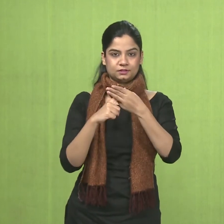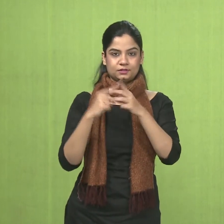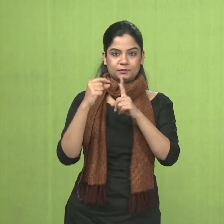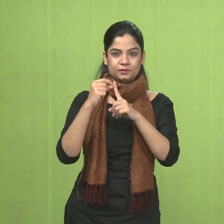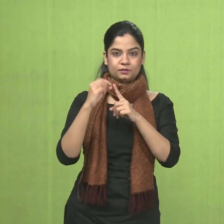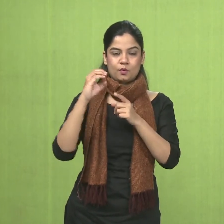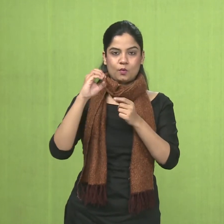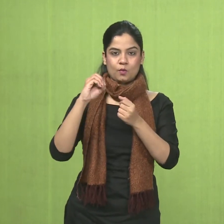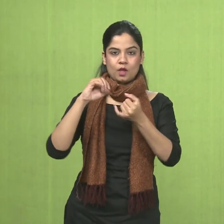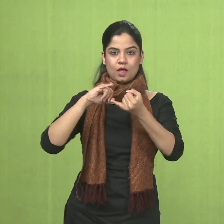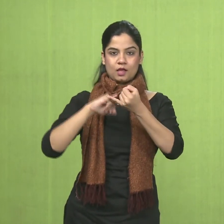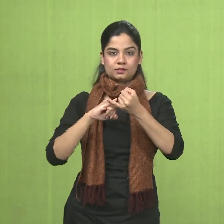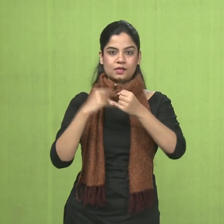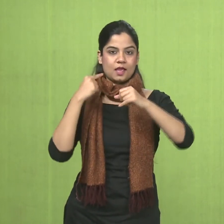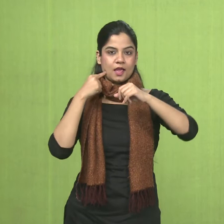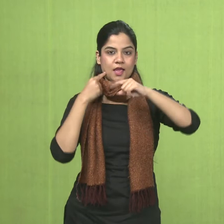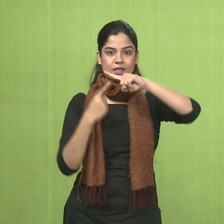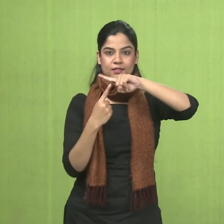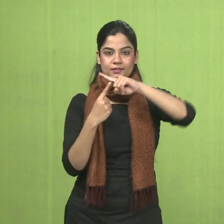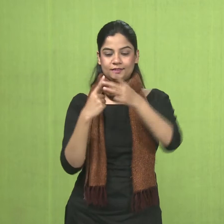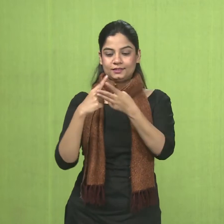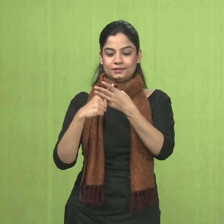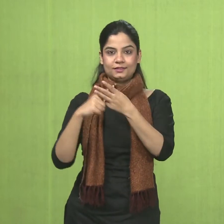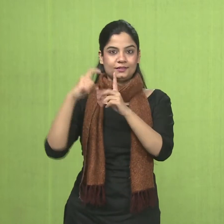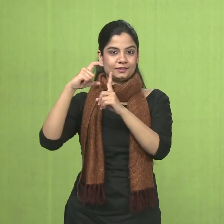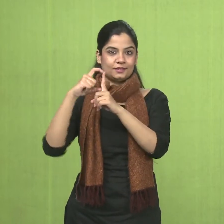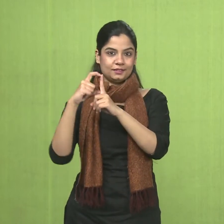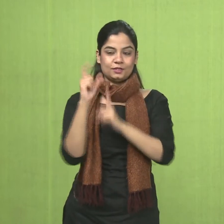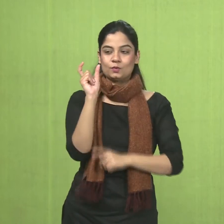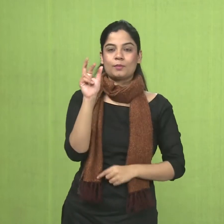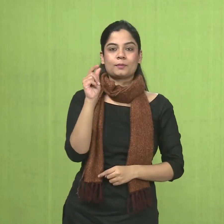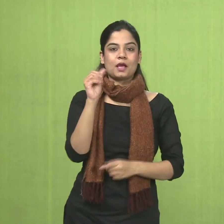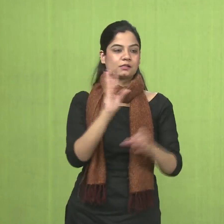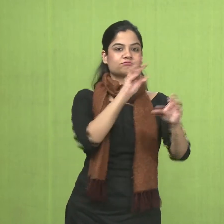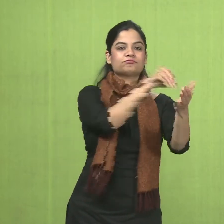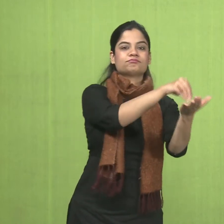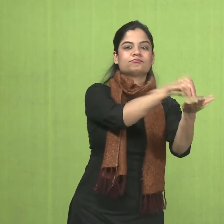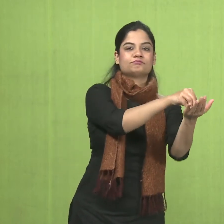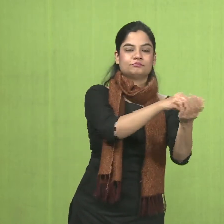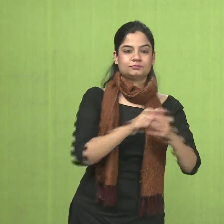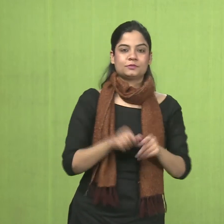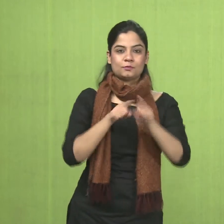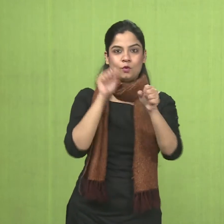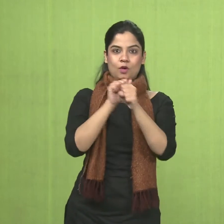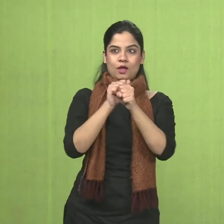Deposited, it means to deposit or to set money, like our salaries get deposited in our